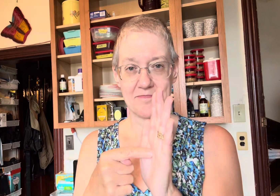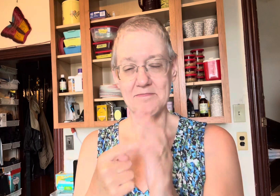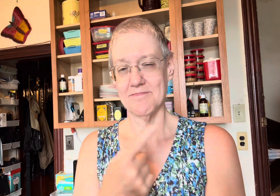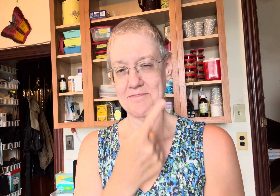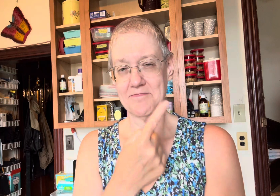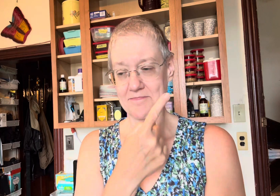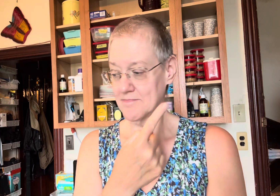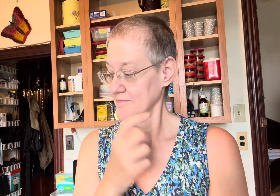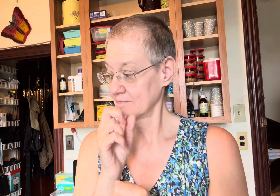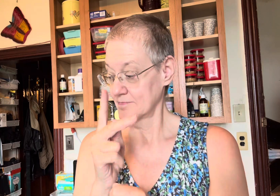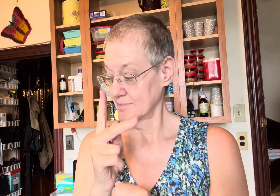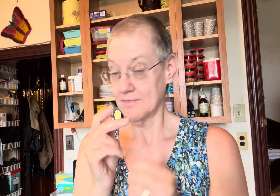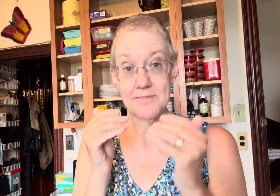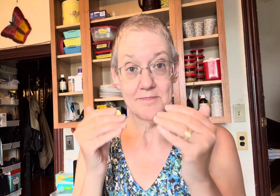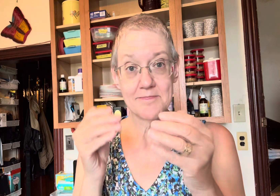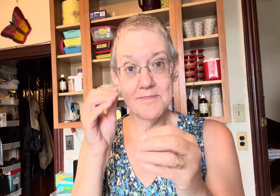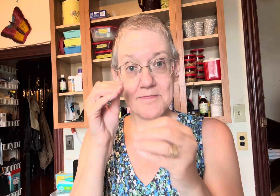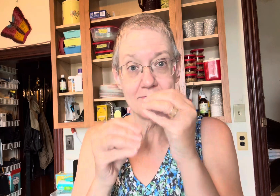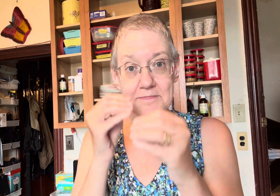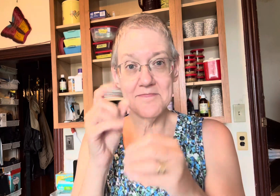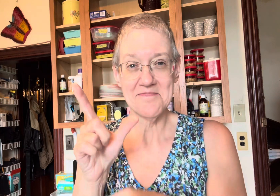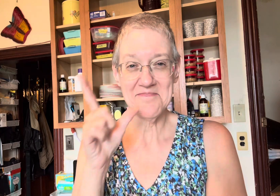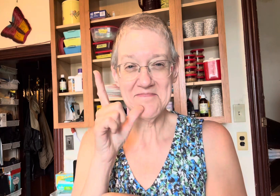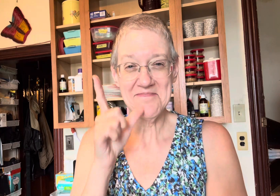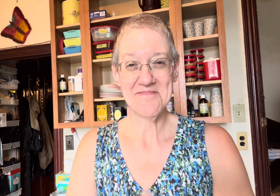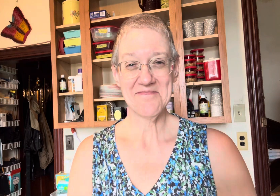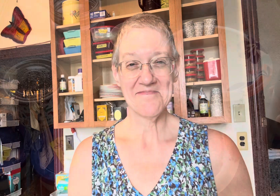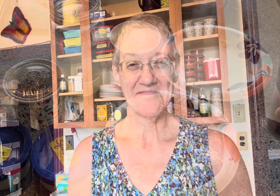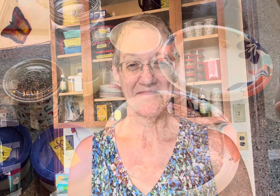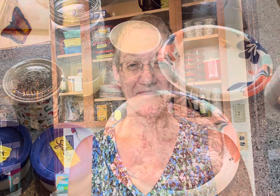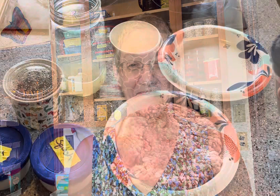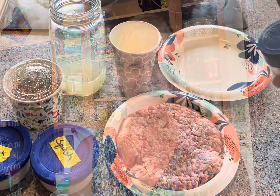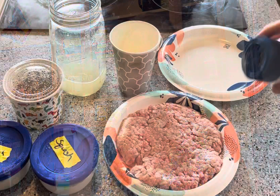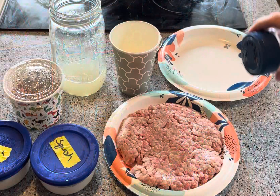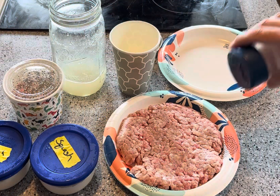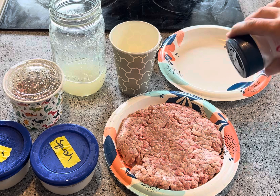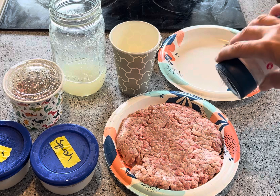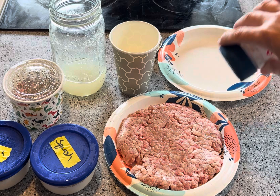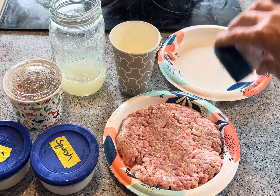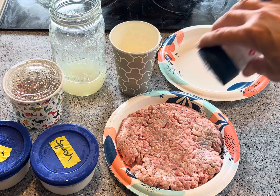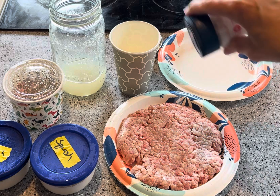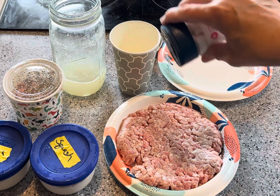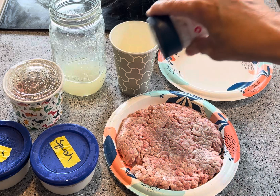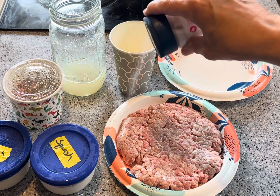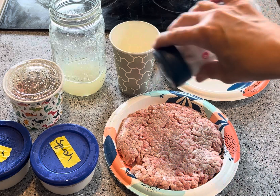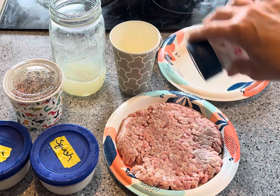1.9 grams of net carbs. And I'll show those to you in a minute. So let's start fixing lunch.